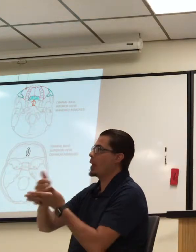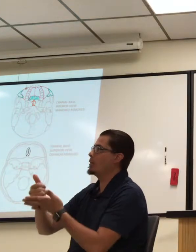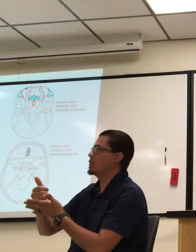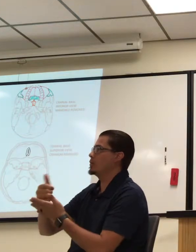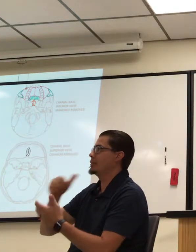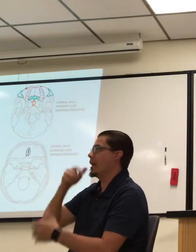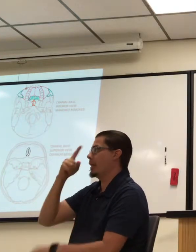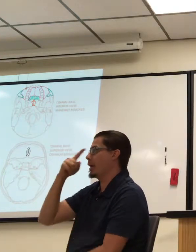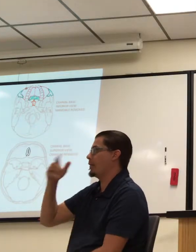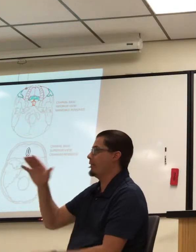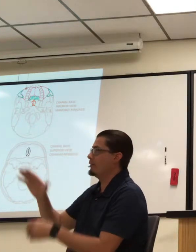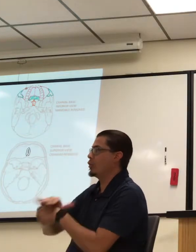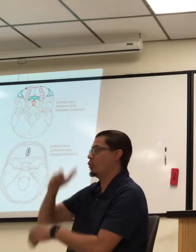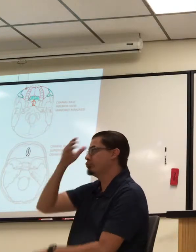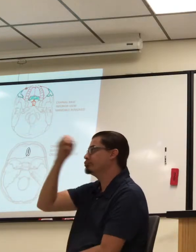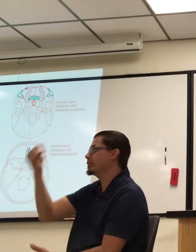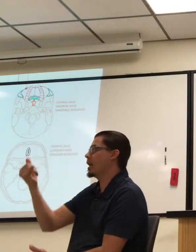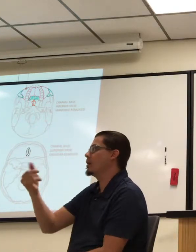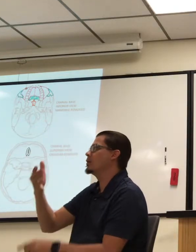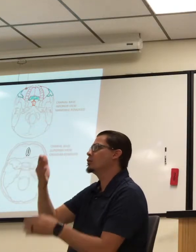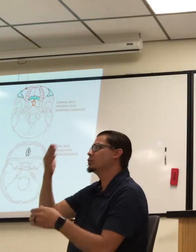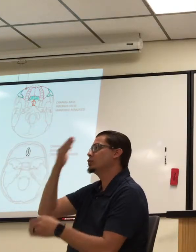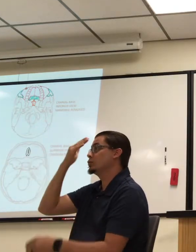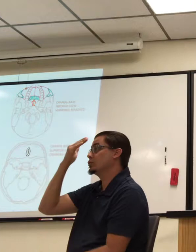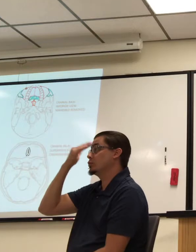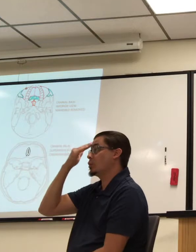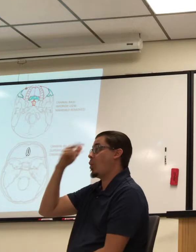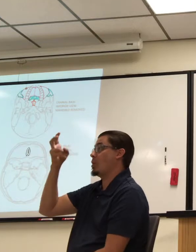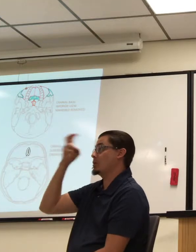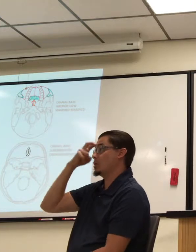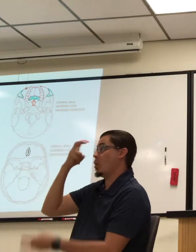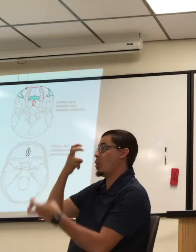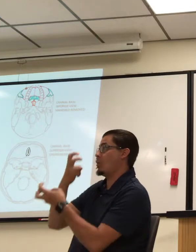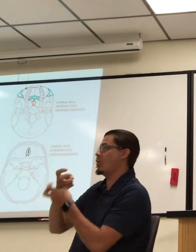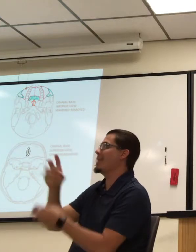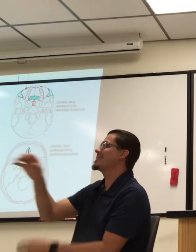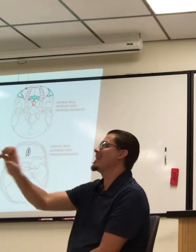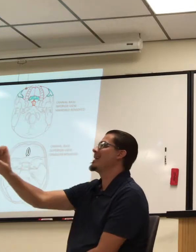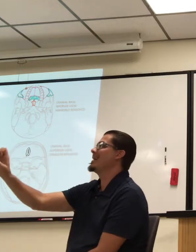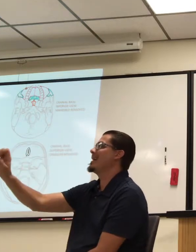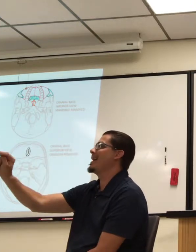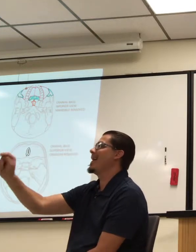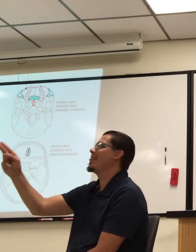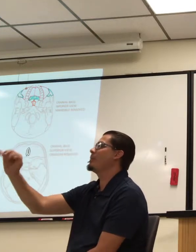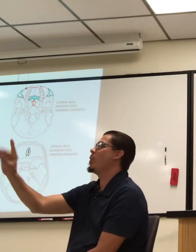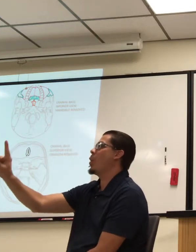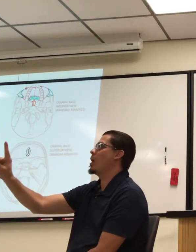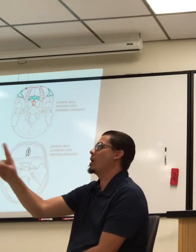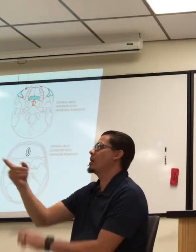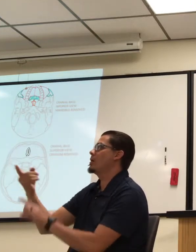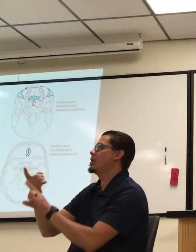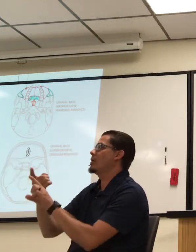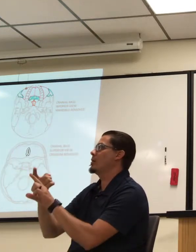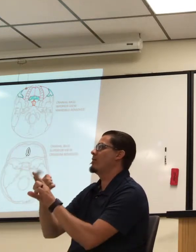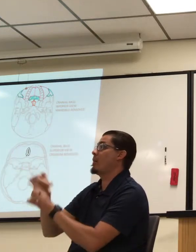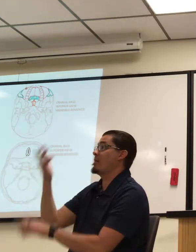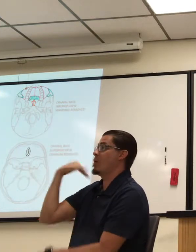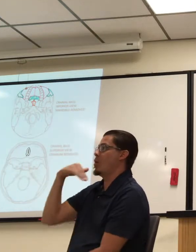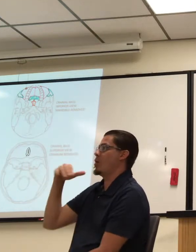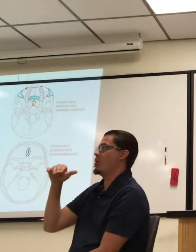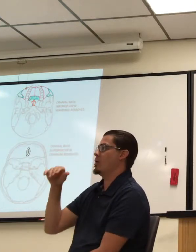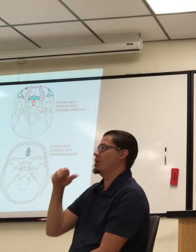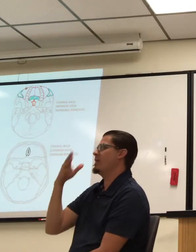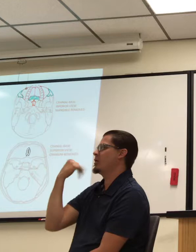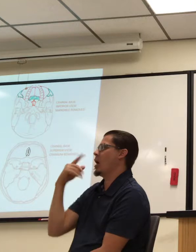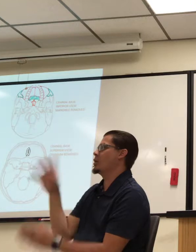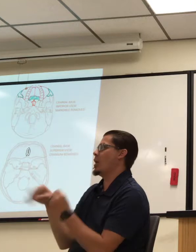least you know that the skull bones exist and have some idea where to locate them, depending on what view you happen